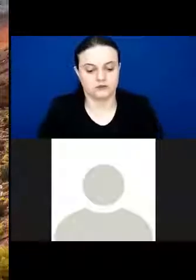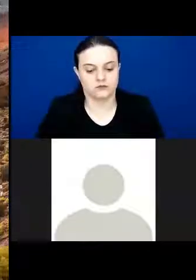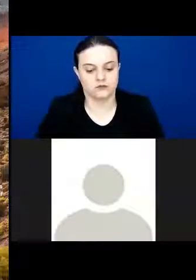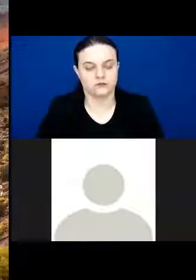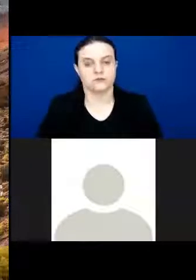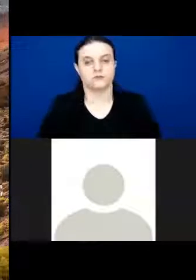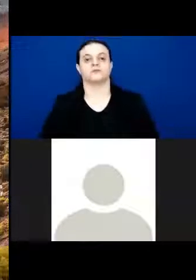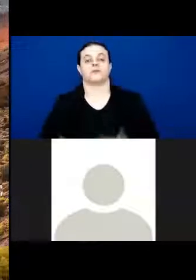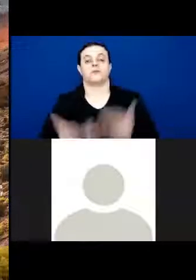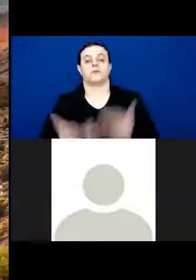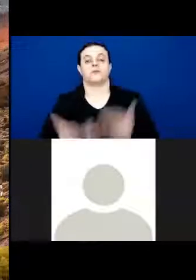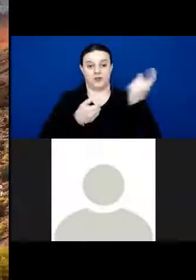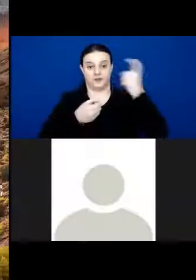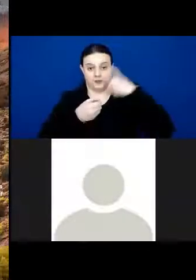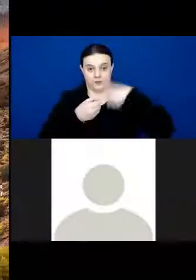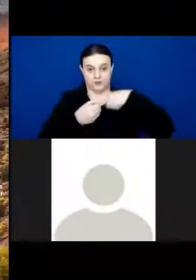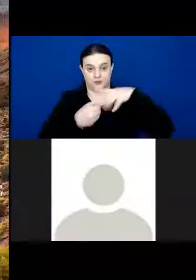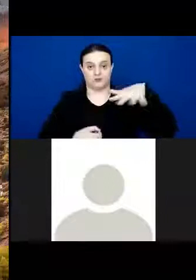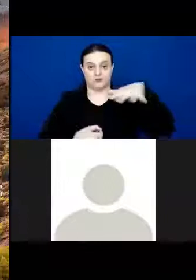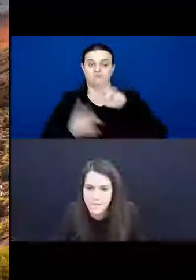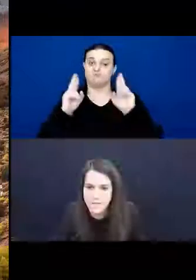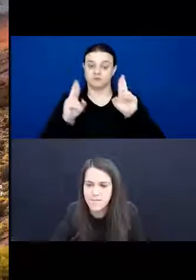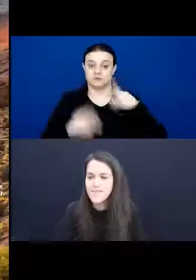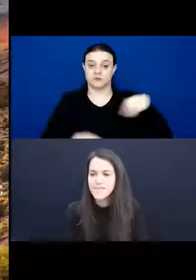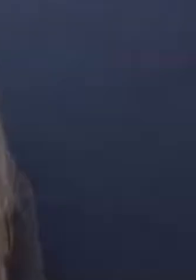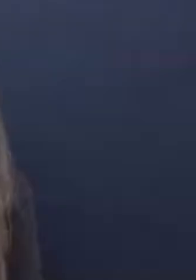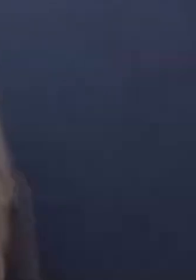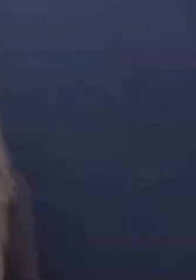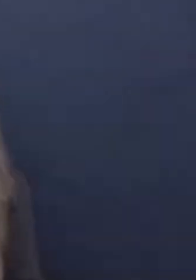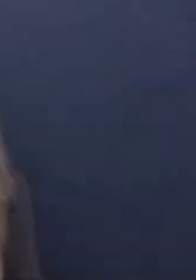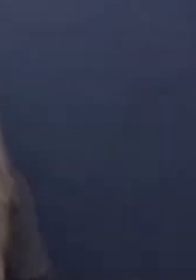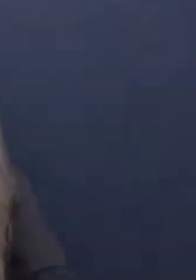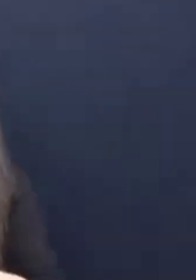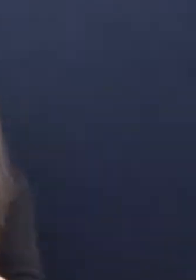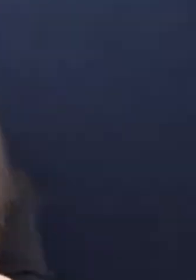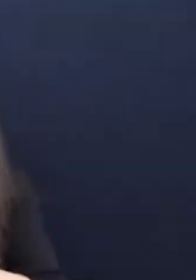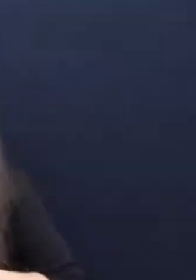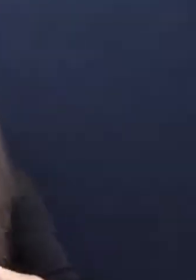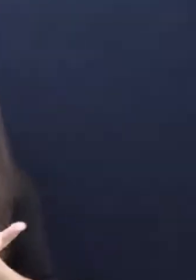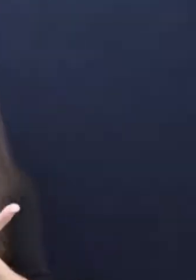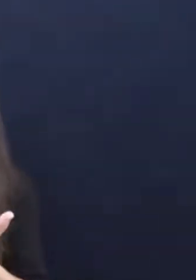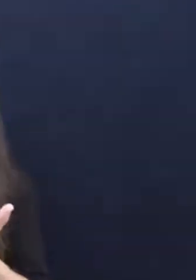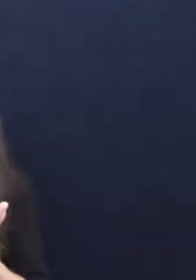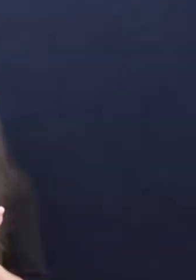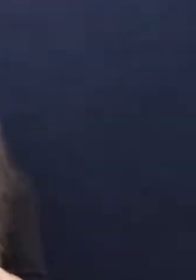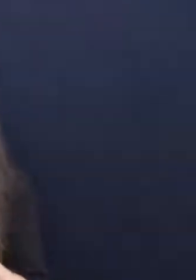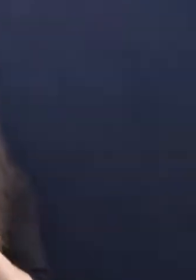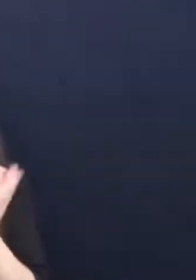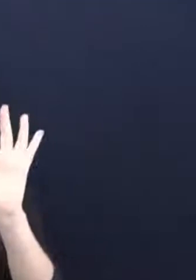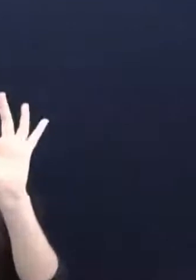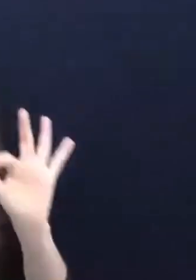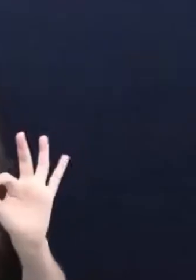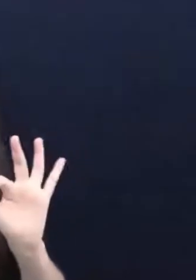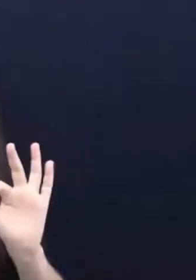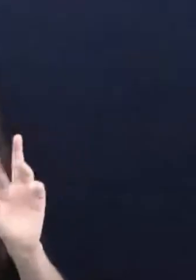Welcome back, everyone. I hope you can hear me well and see